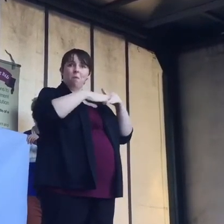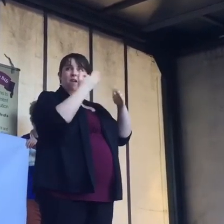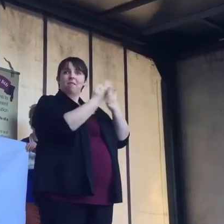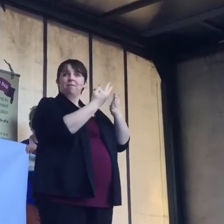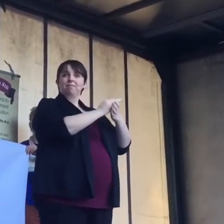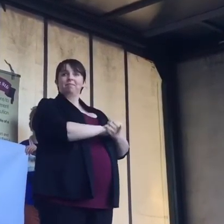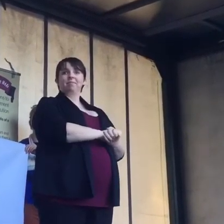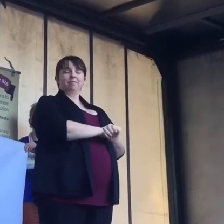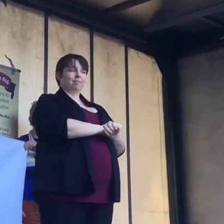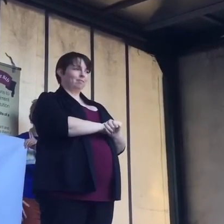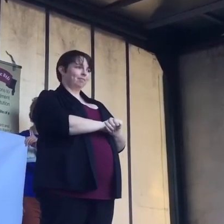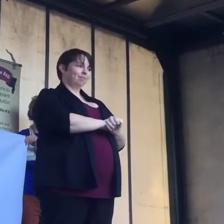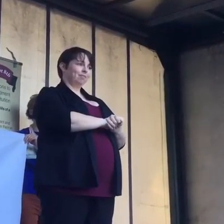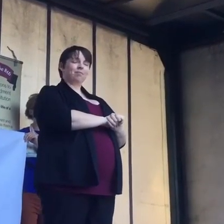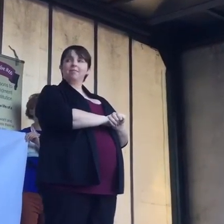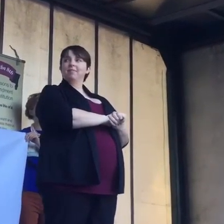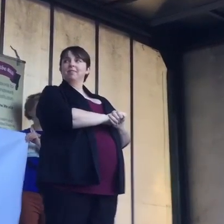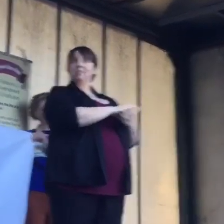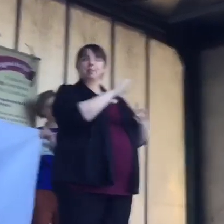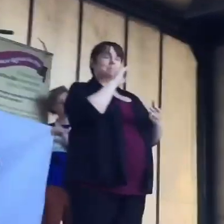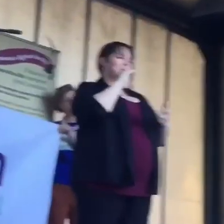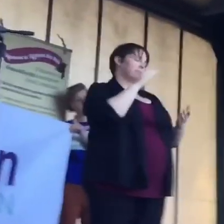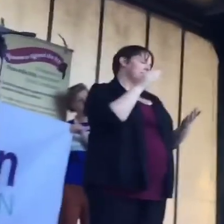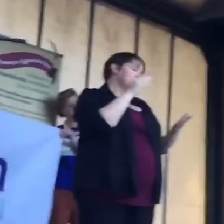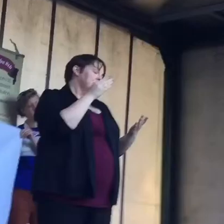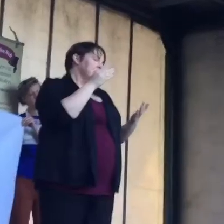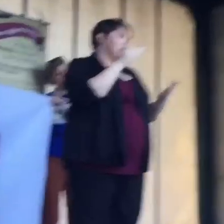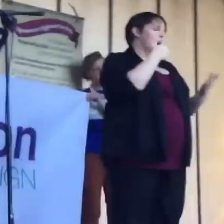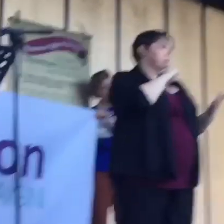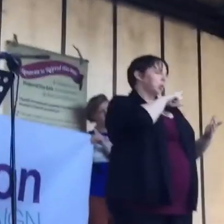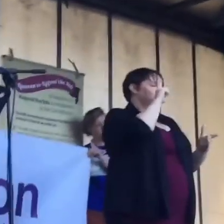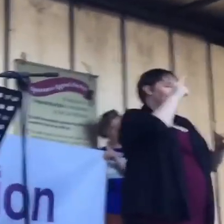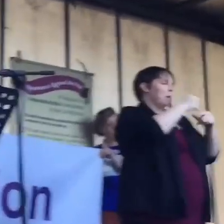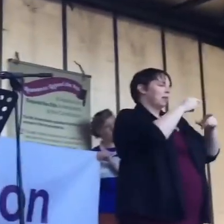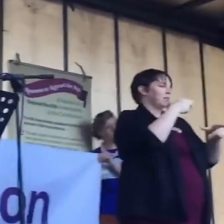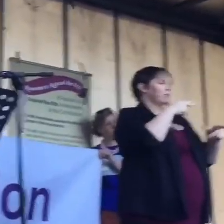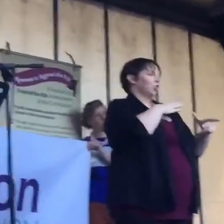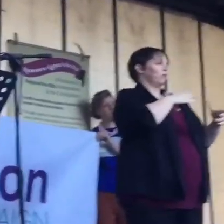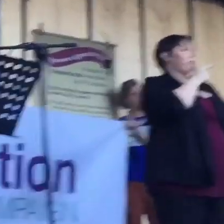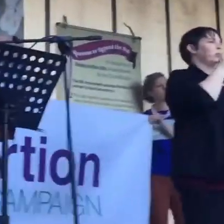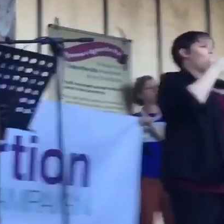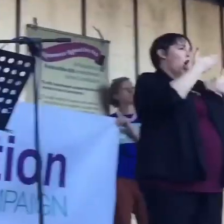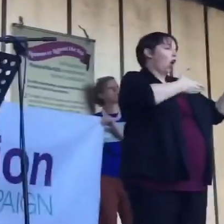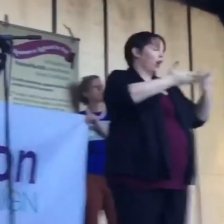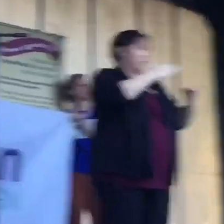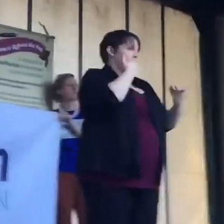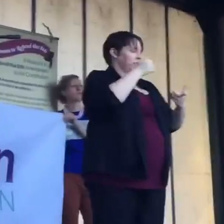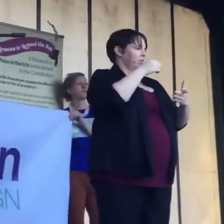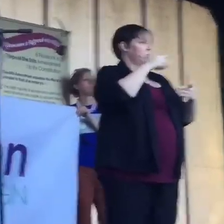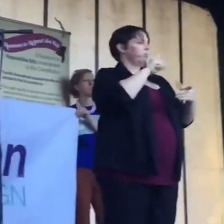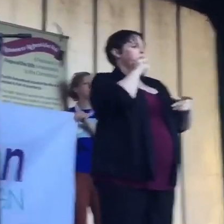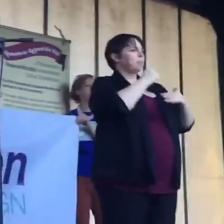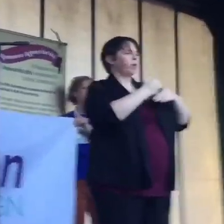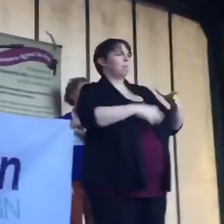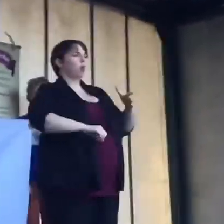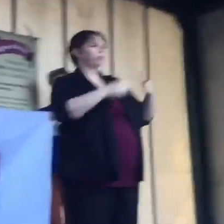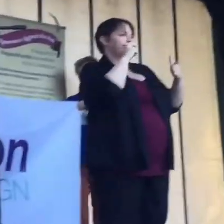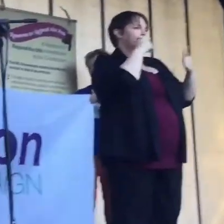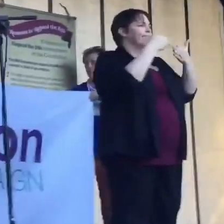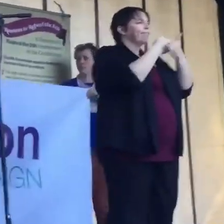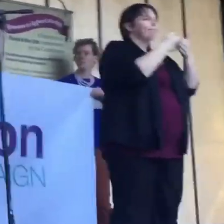Not that you know that until very recently in terms of talking about it, but anyway. Okay, it's also important for you to